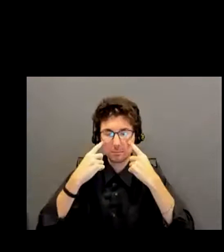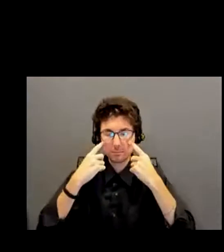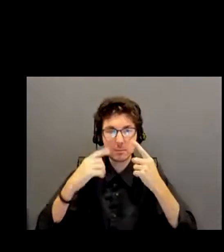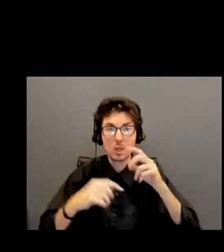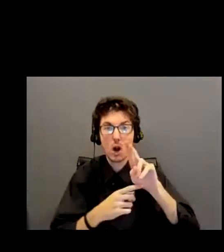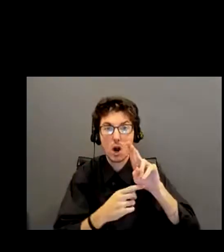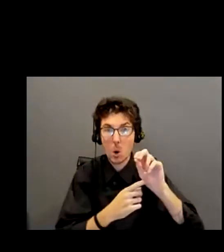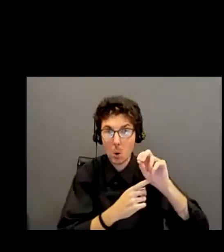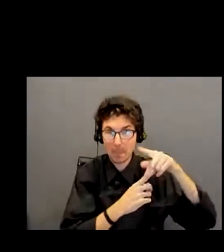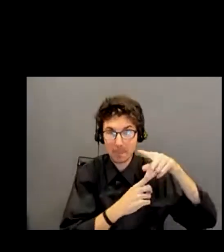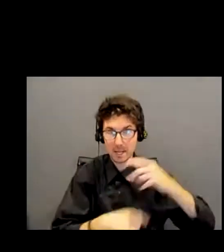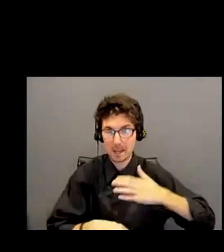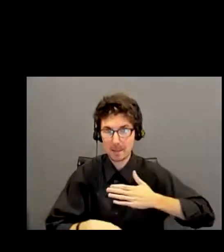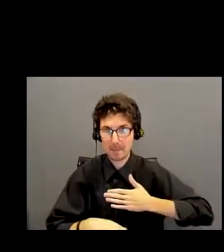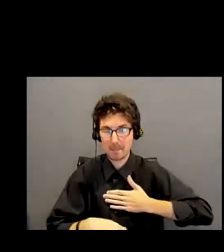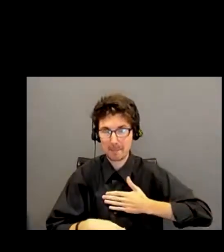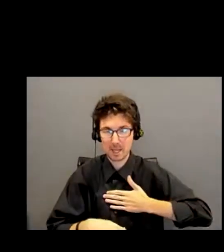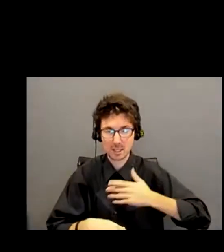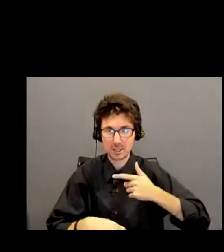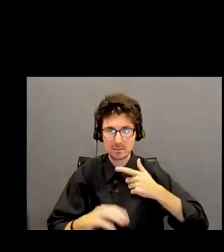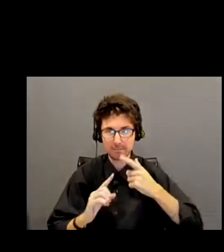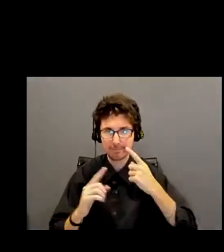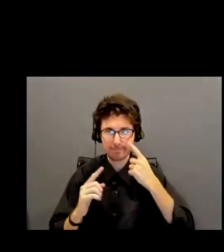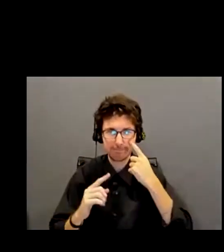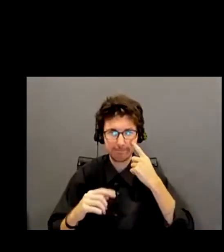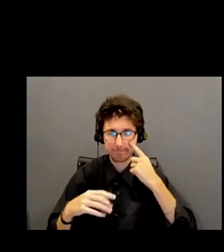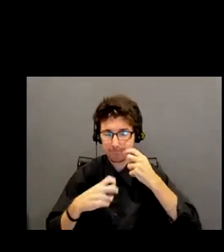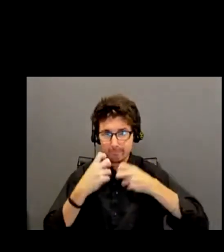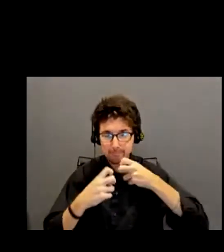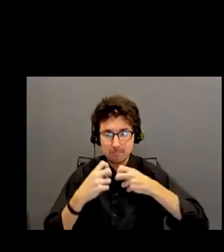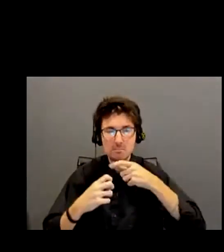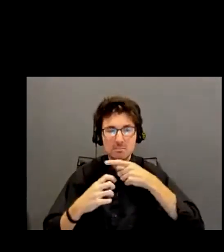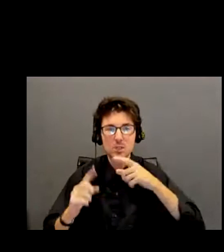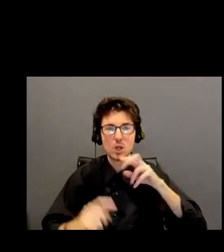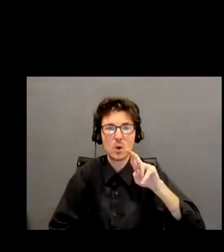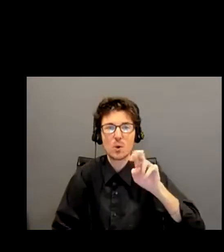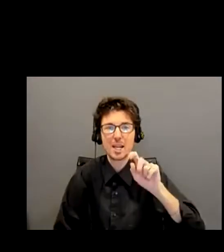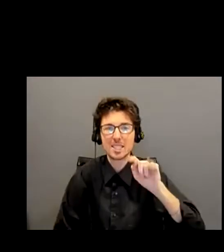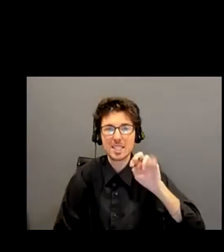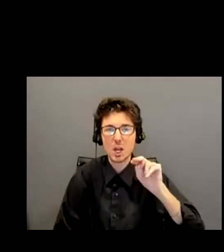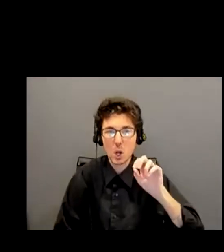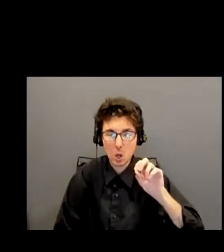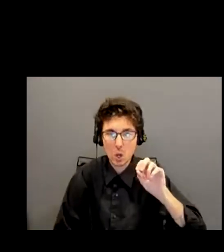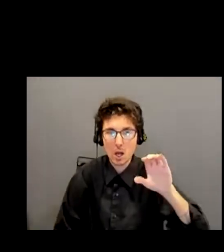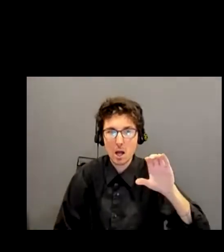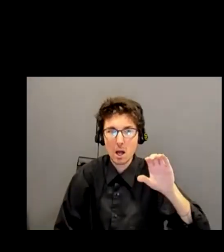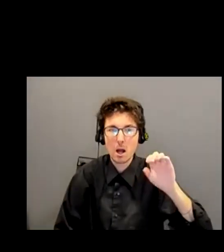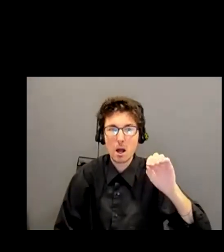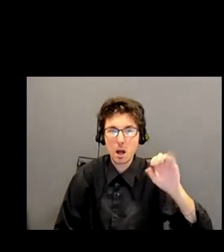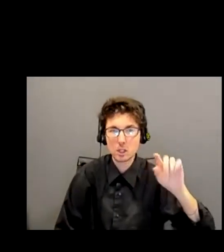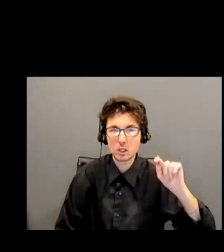for retinopathia of prematurity. And being blind is thus the only way of life I